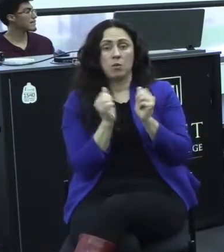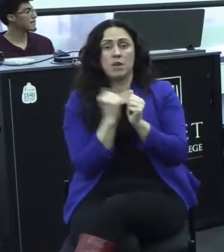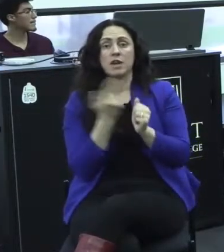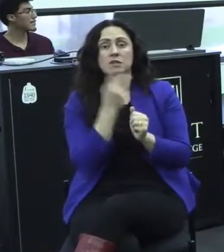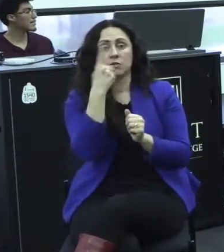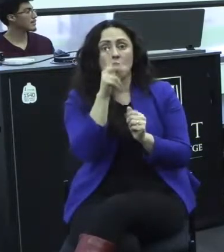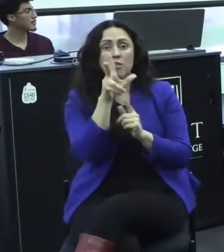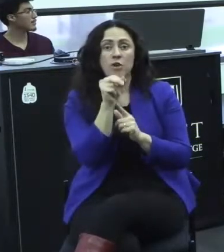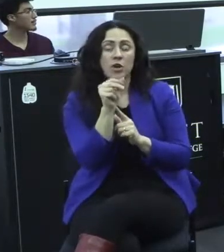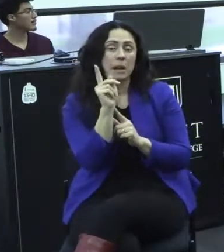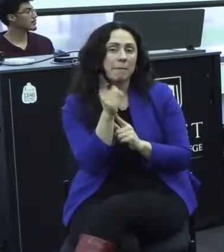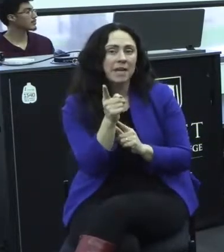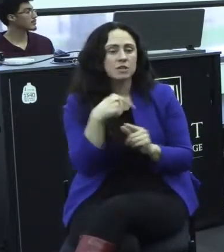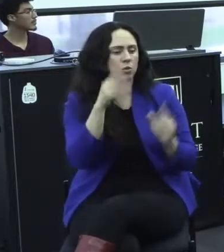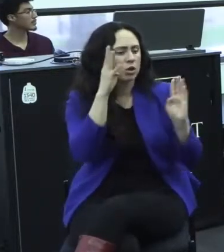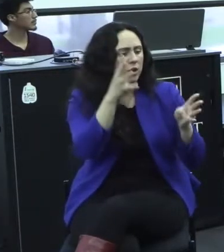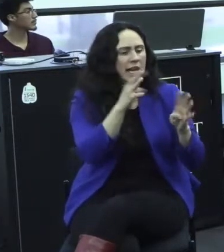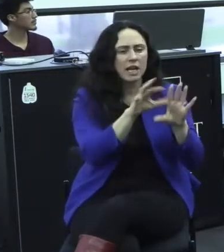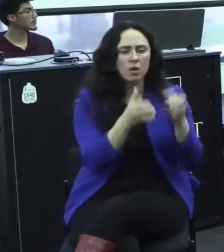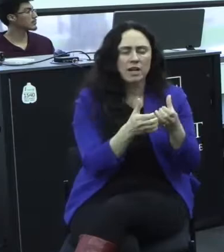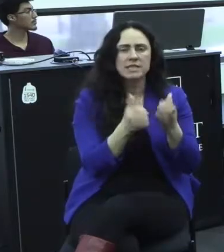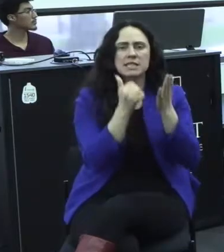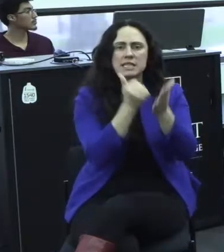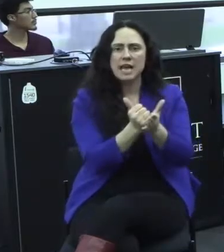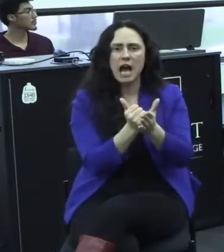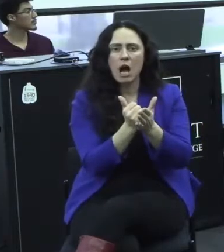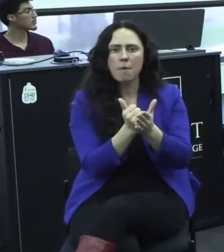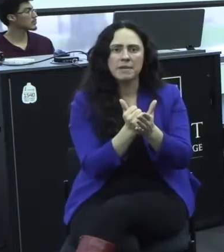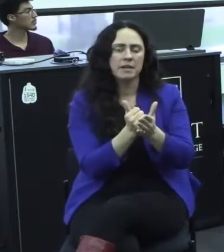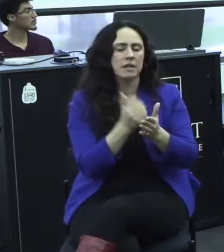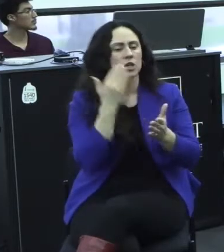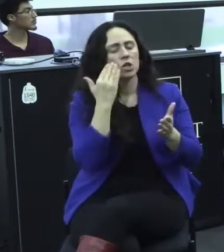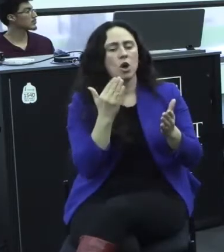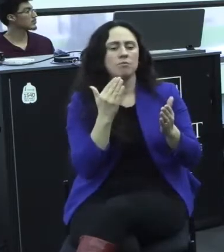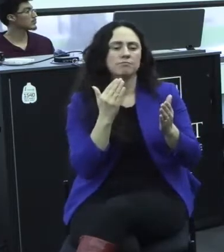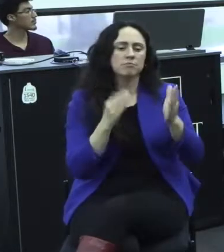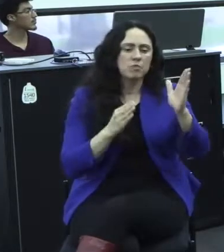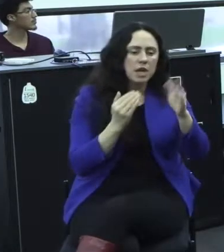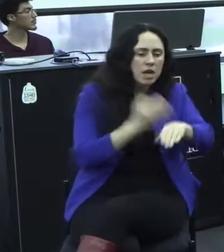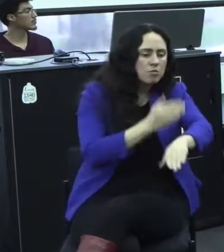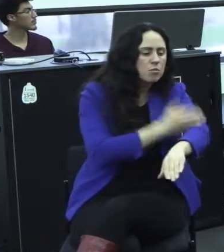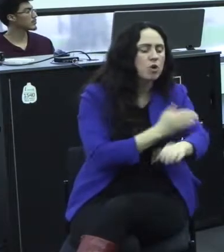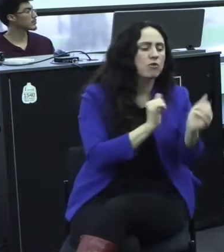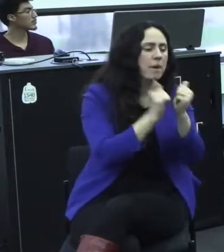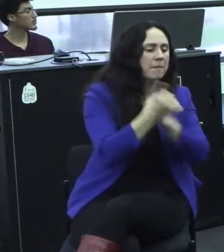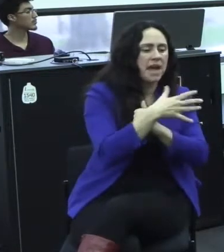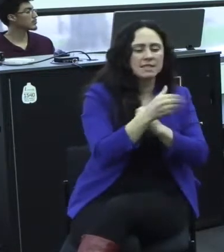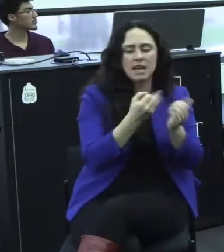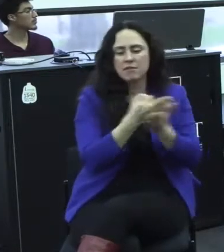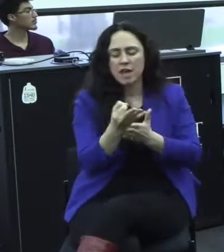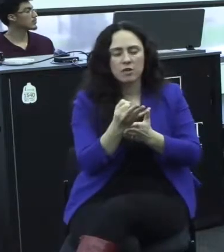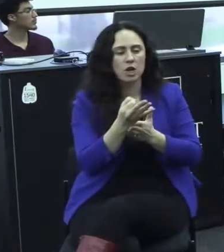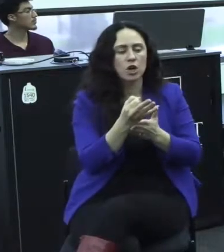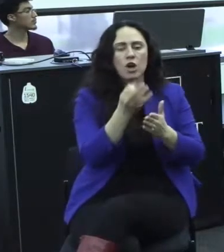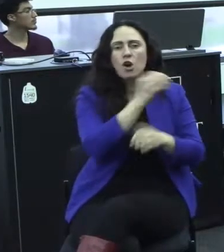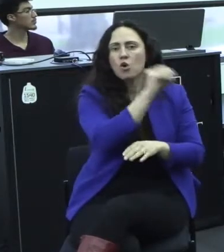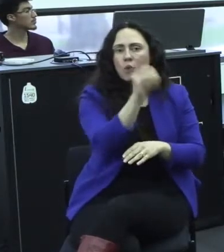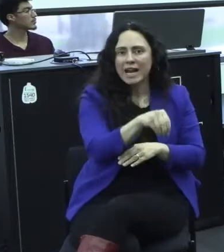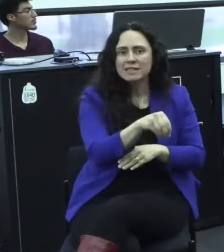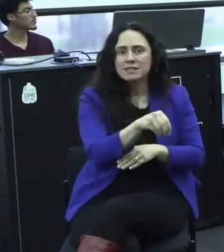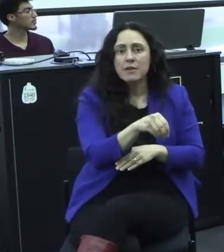time. We're creating courses to help bring up pass and failure rates in developmental math, where we can see that up to some